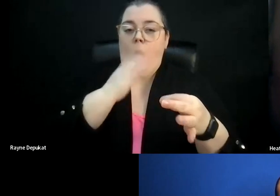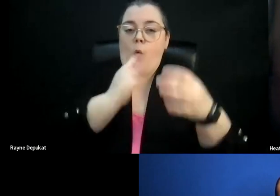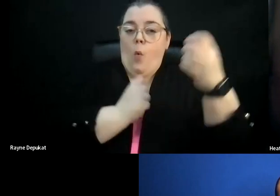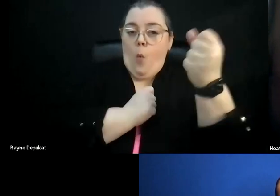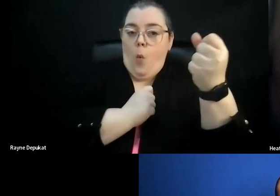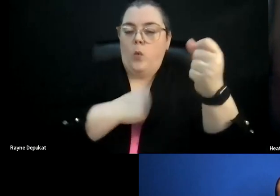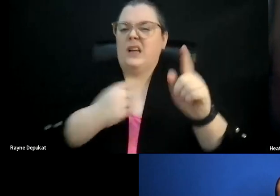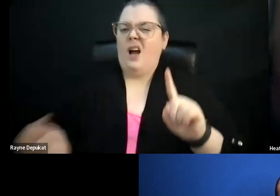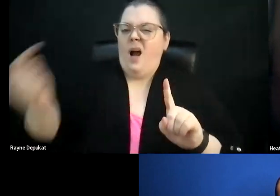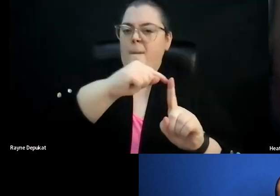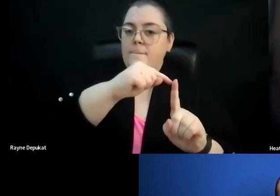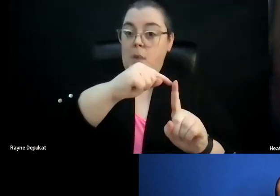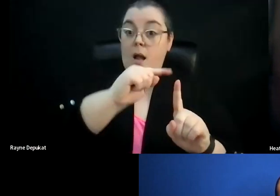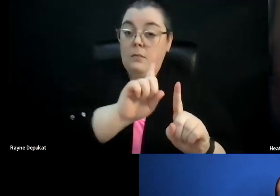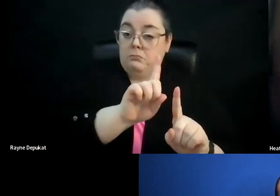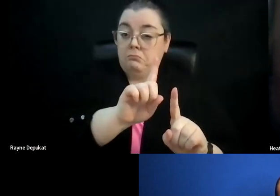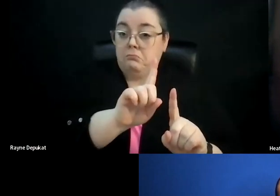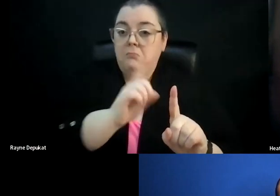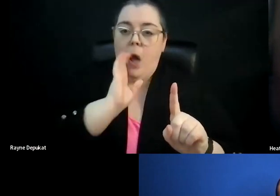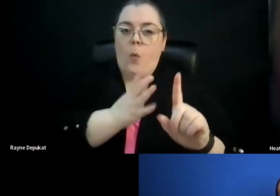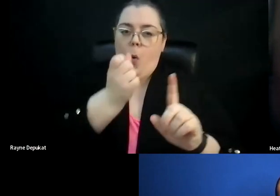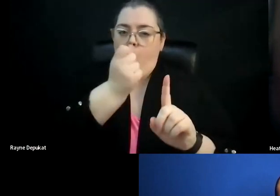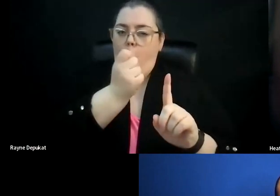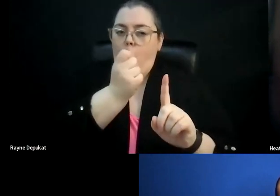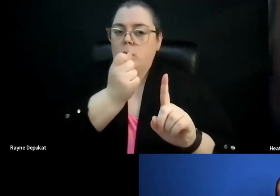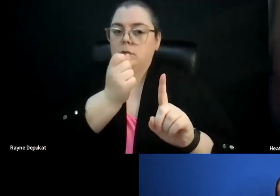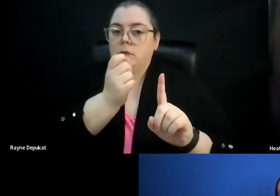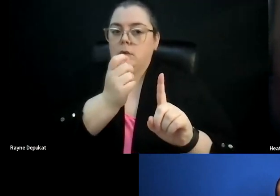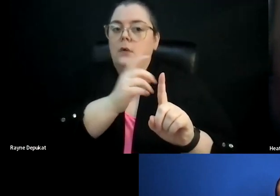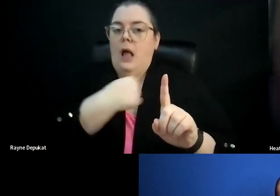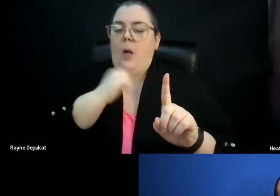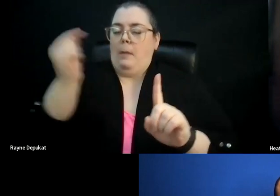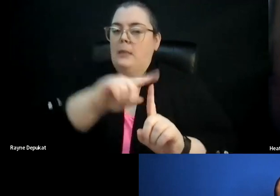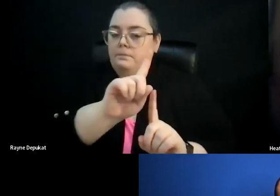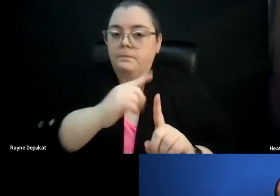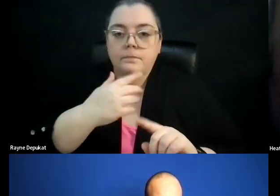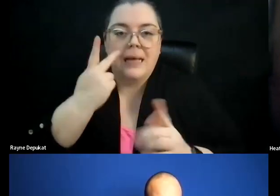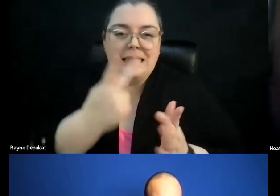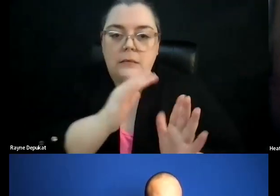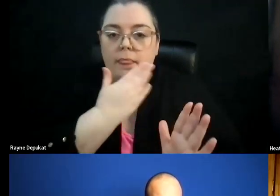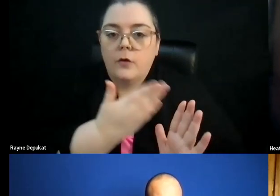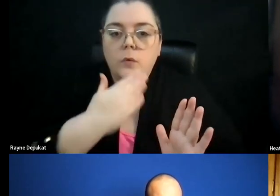So Mike Bear has a comment. If you could just hold and we'll come back to that.